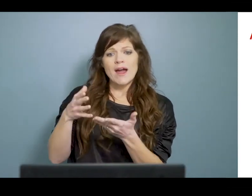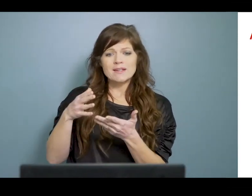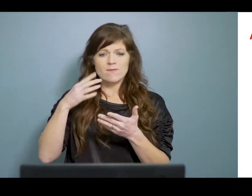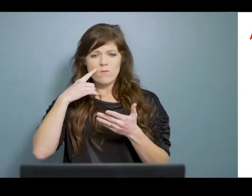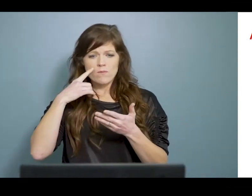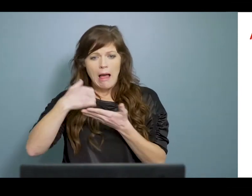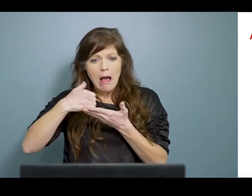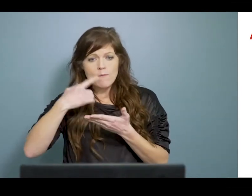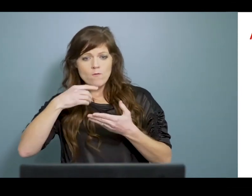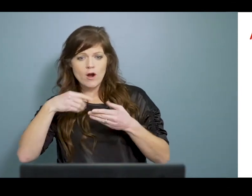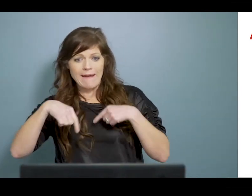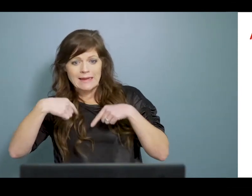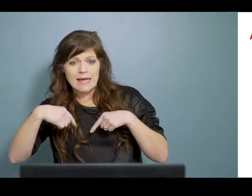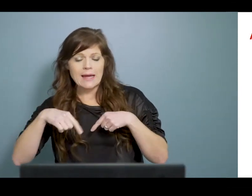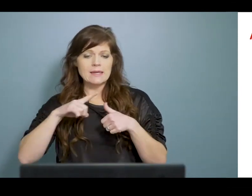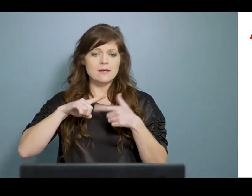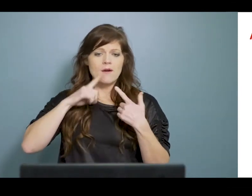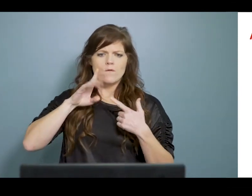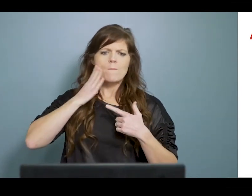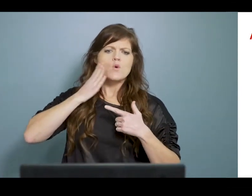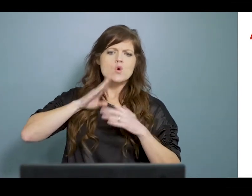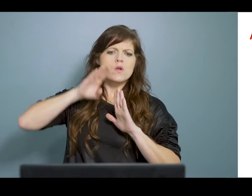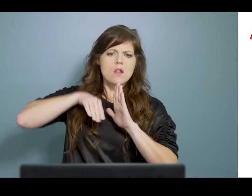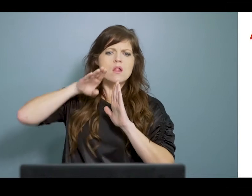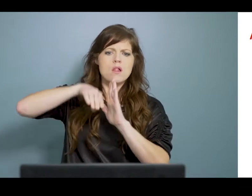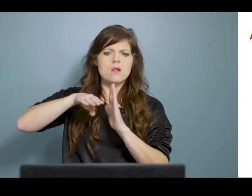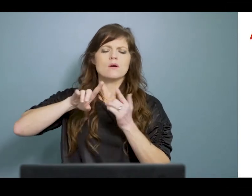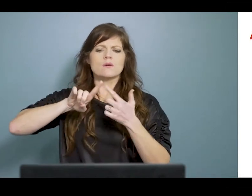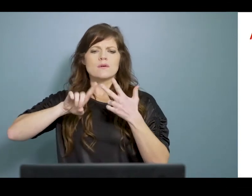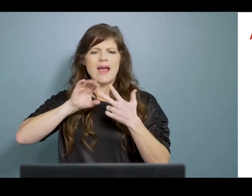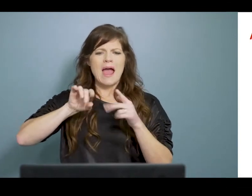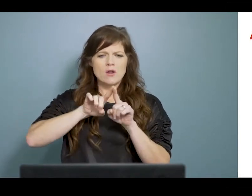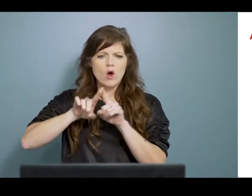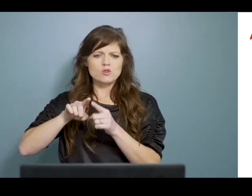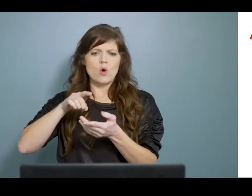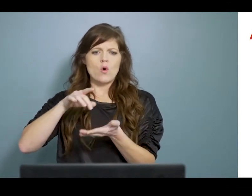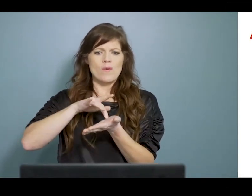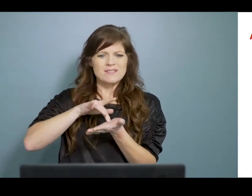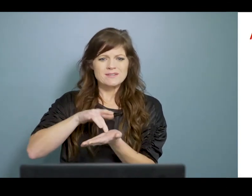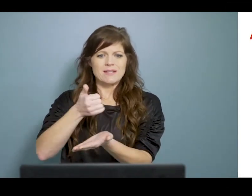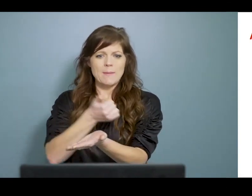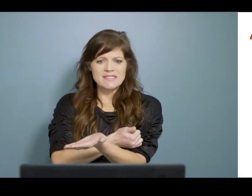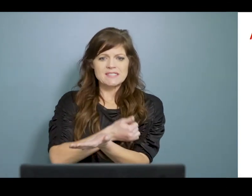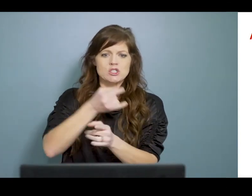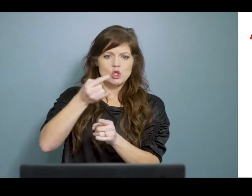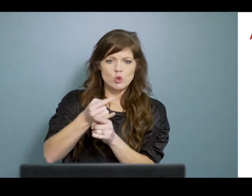order adjustments, stress reactions, and substance use disorders. Her work